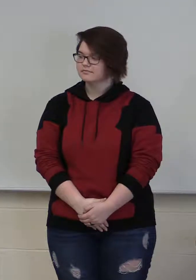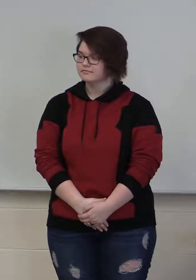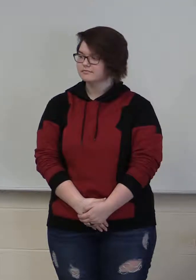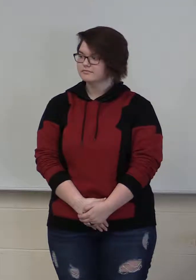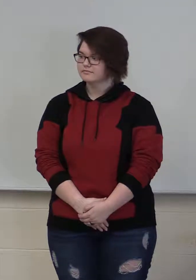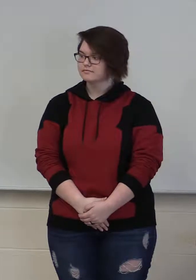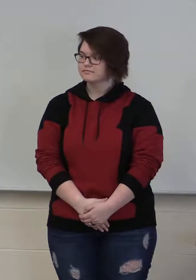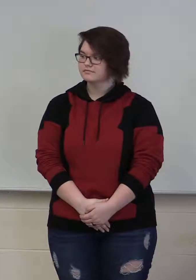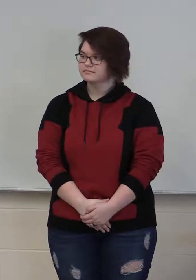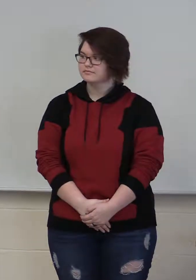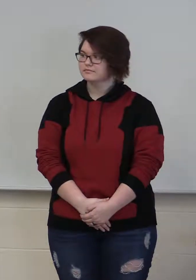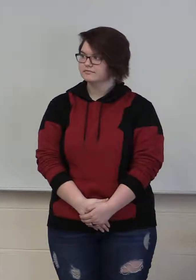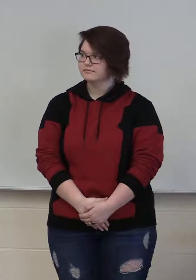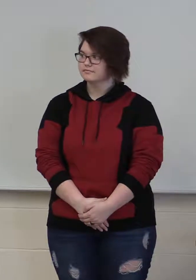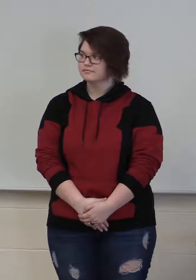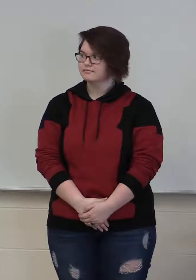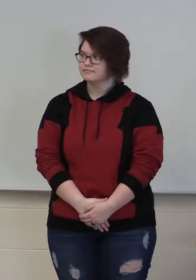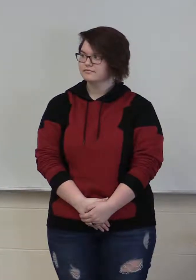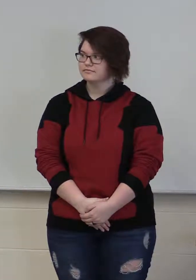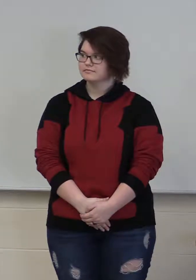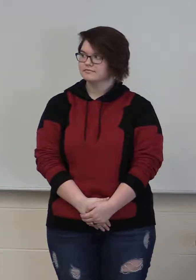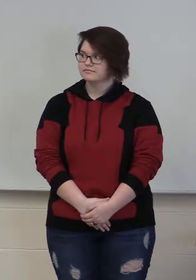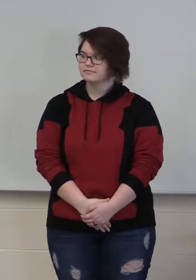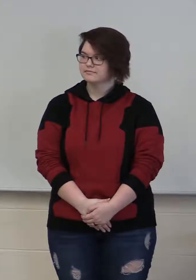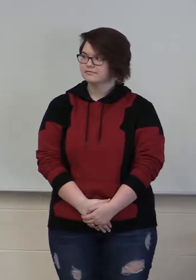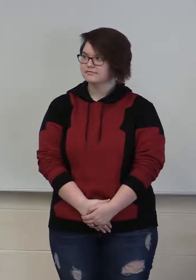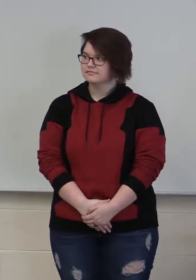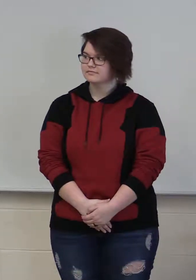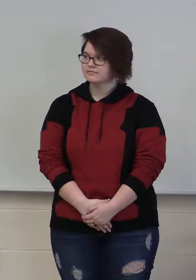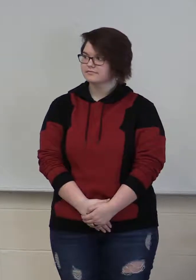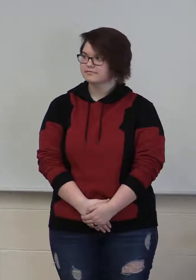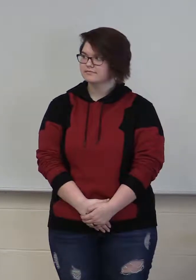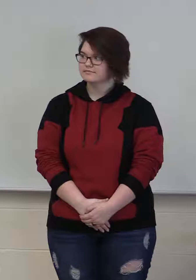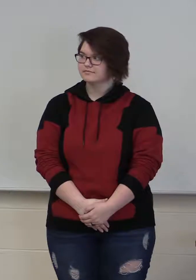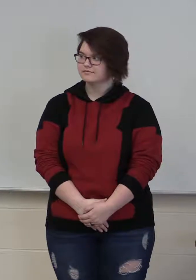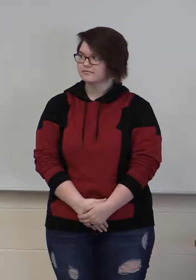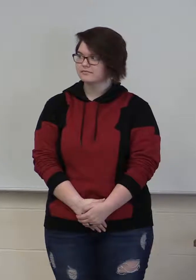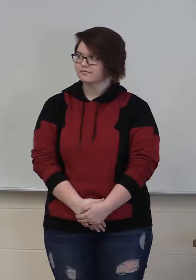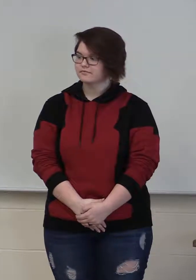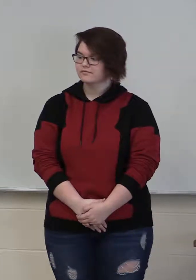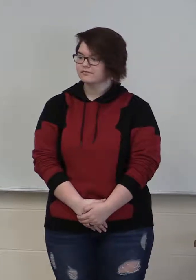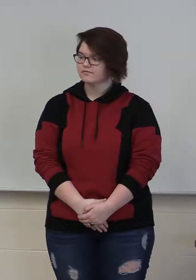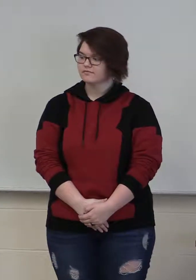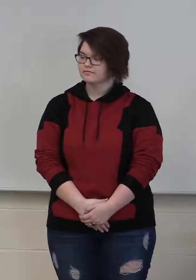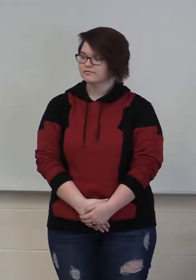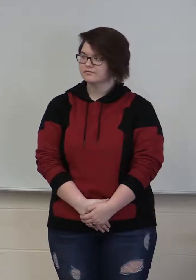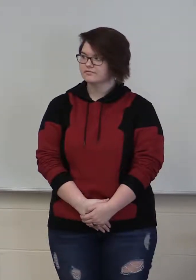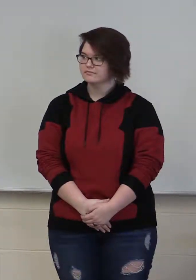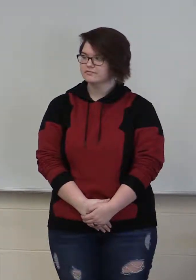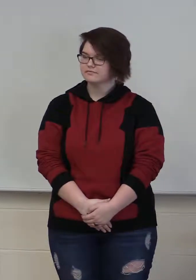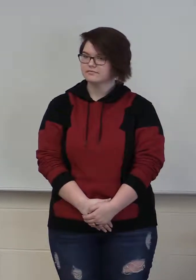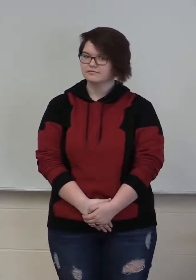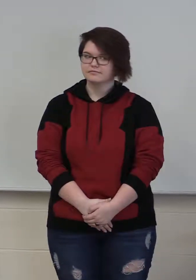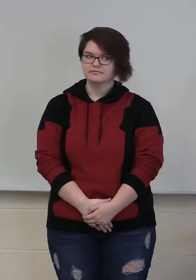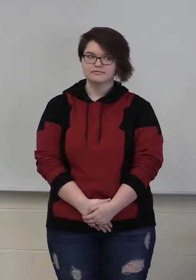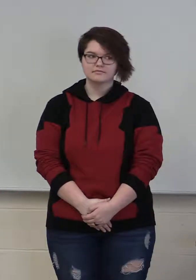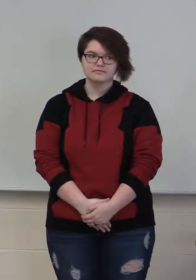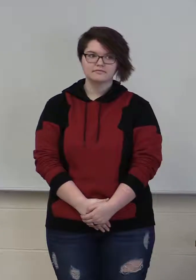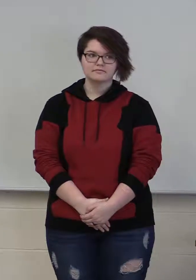expressions. Facial expressions are like the voice inflection and are really the emotion of what you're trying to say or saying. It